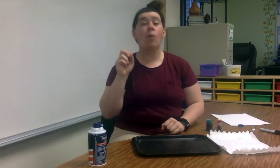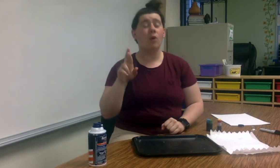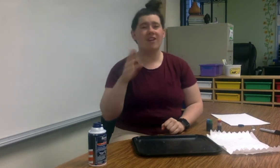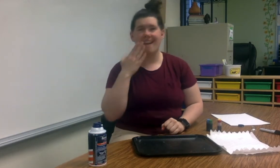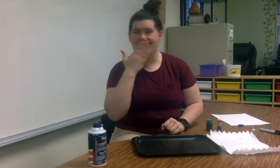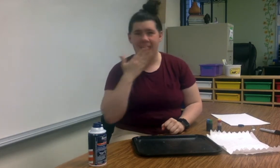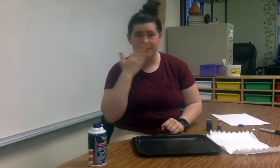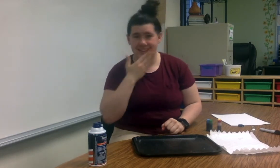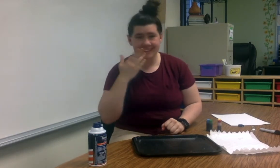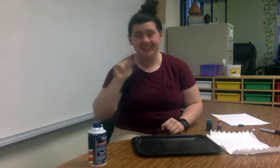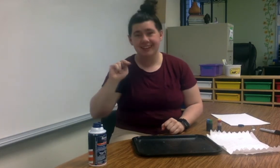or a napkin.